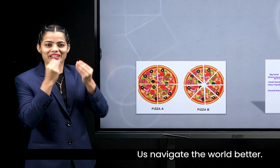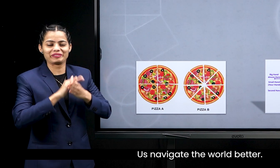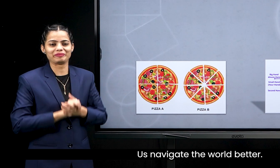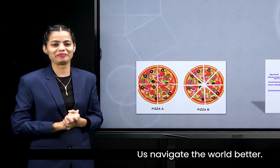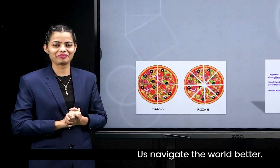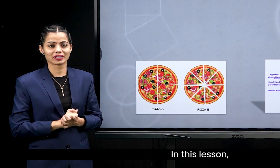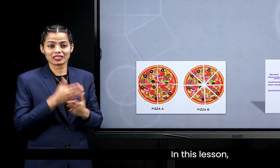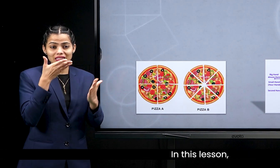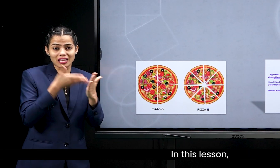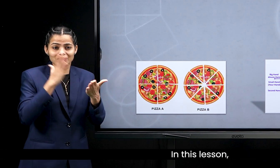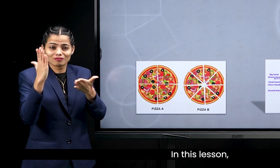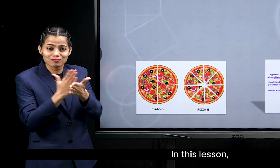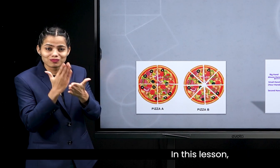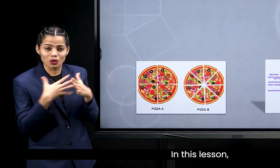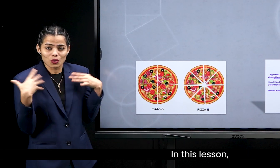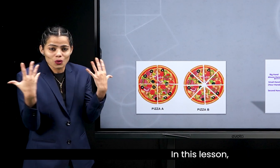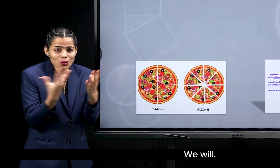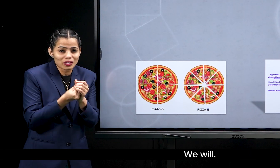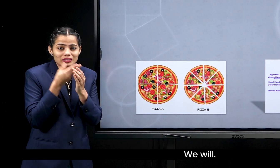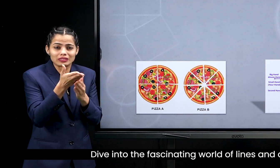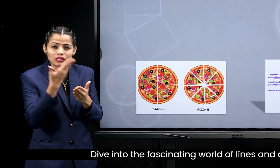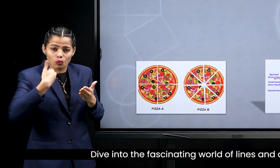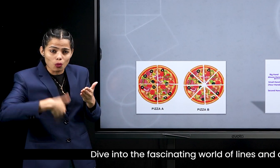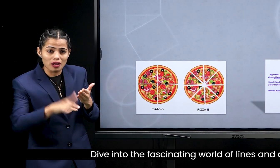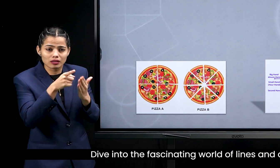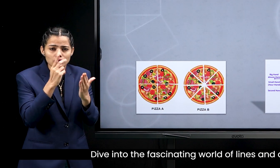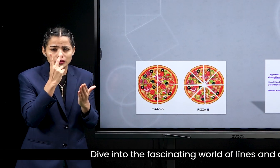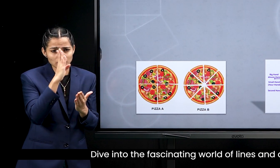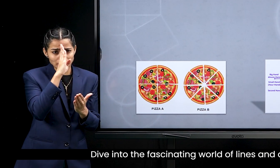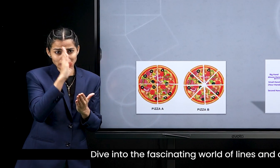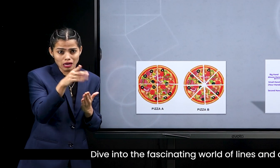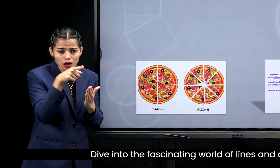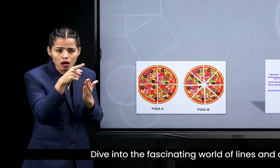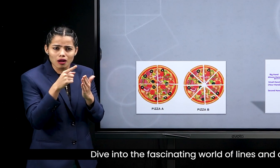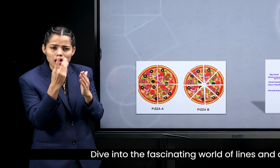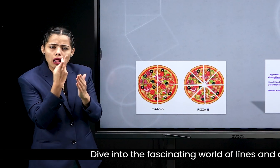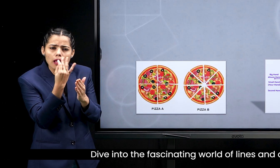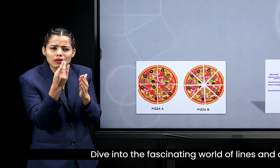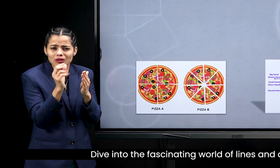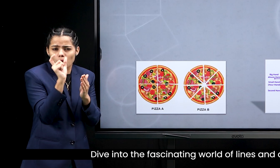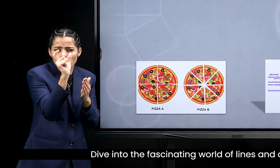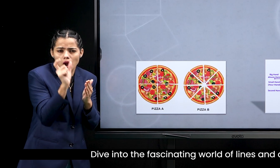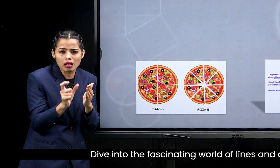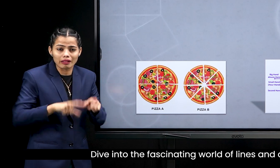better. In this lesson, we will dive into the fascinating world of lines and angles.